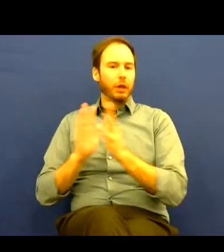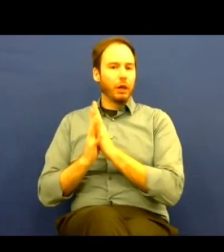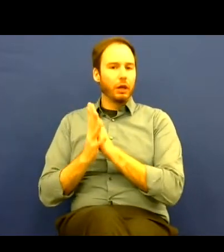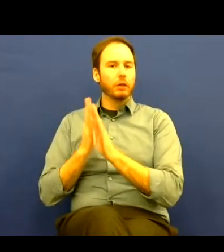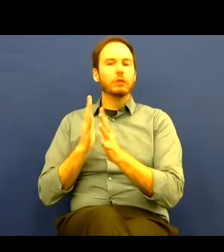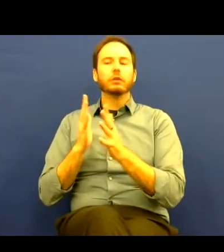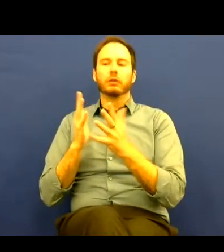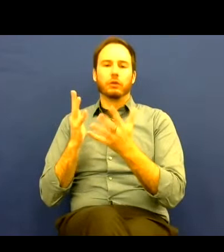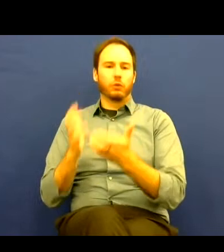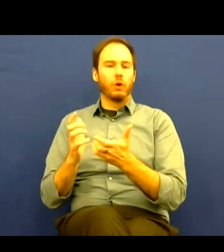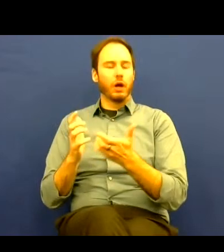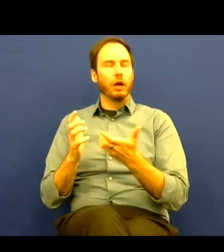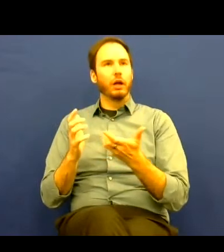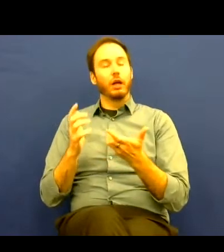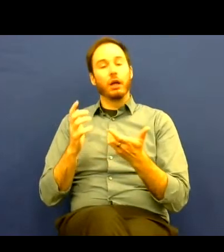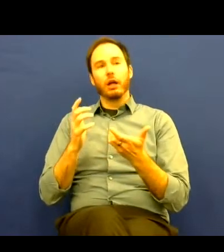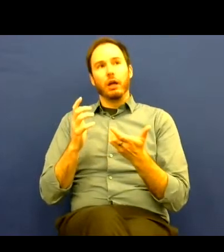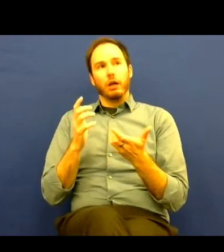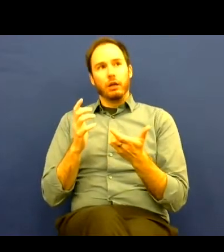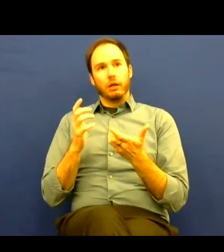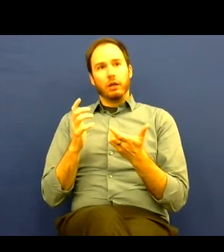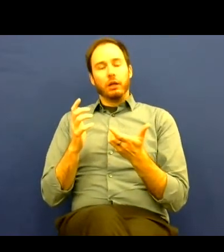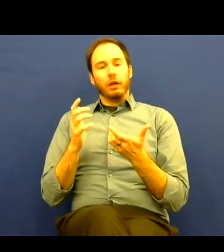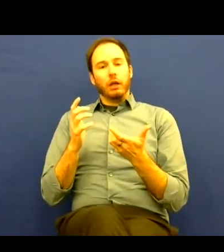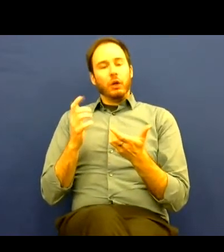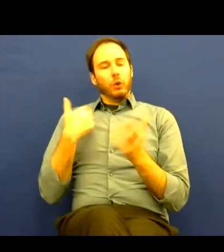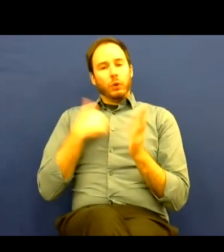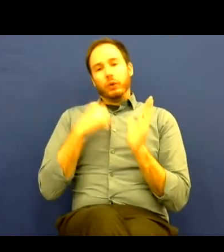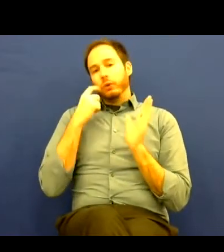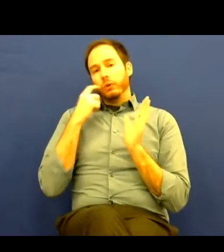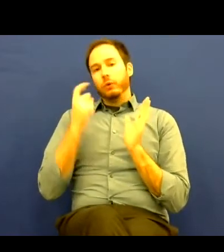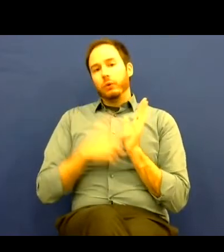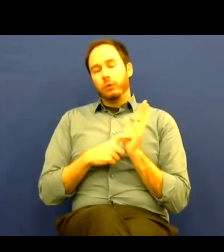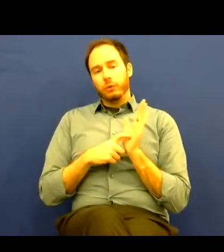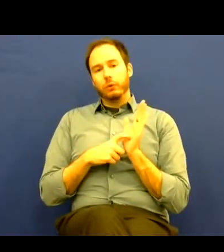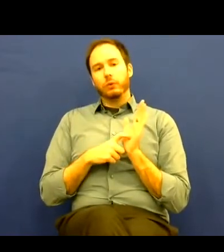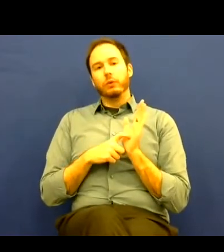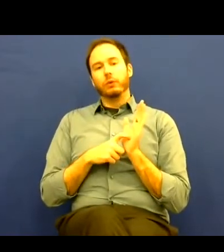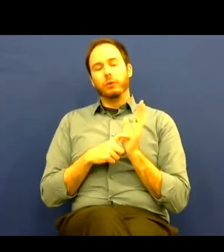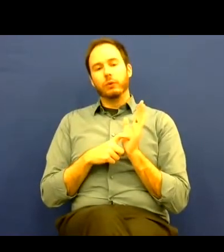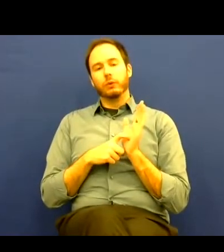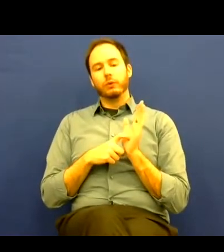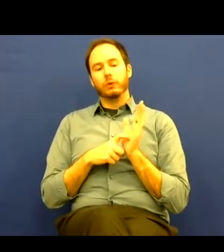And one of the things that has come up,